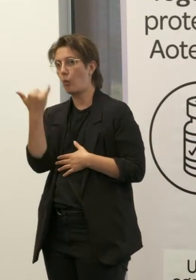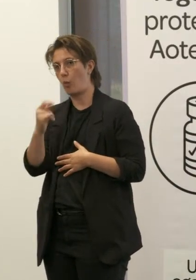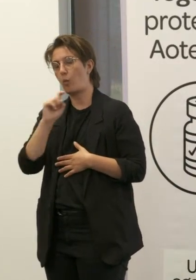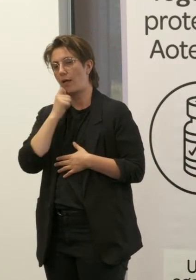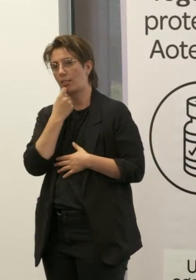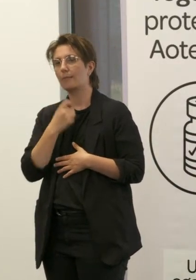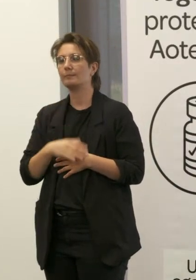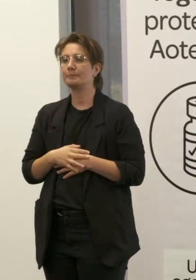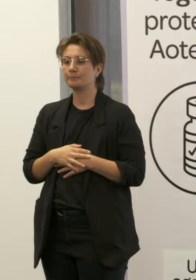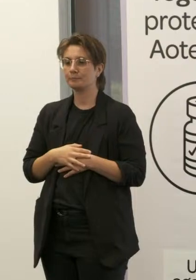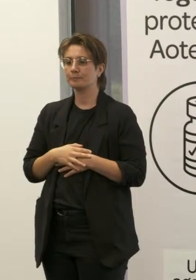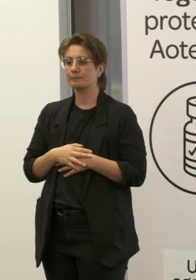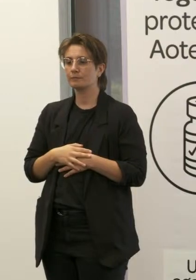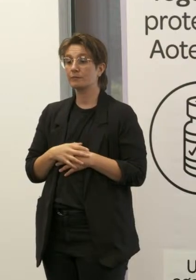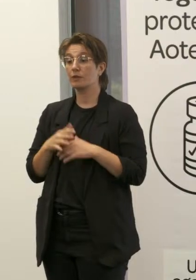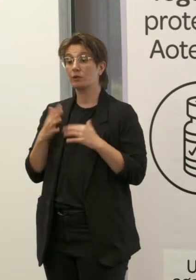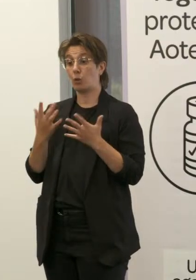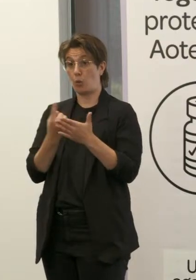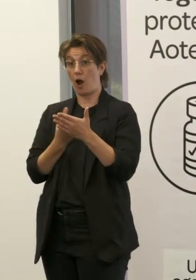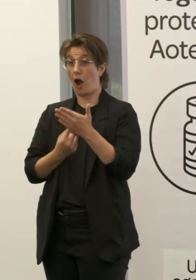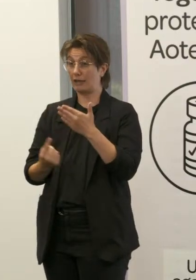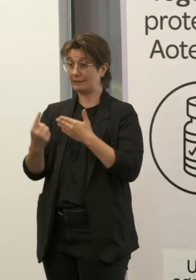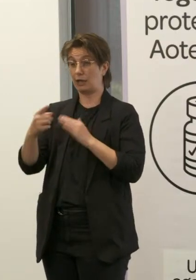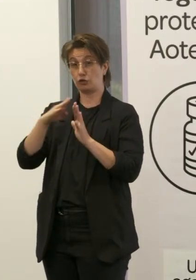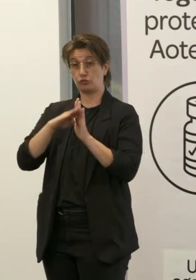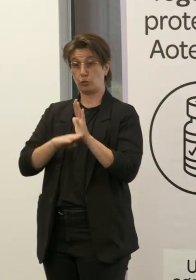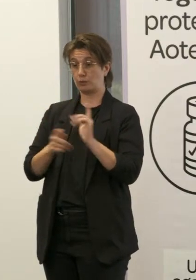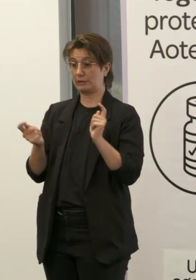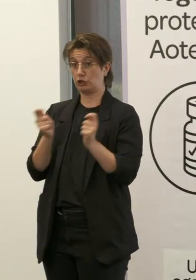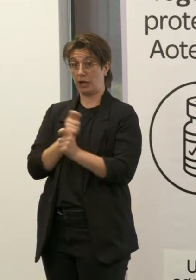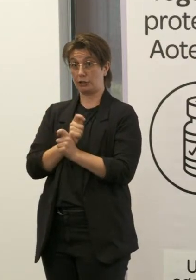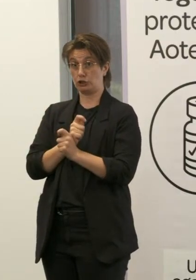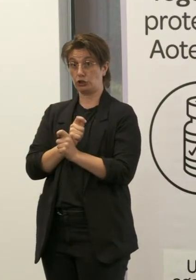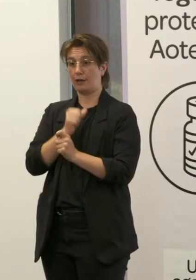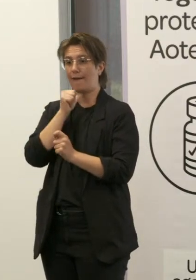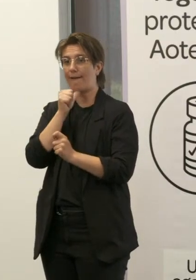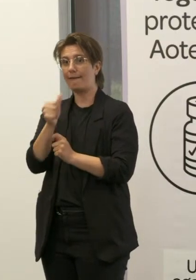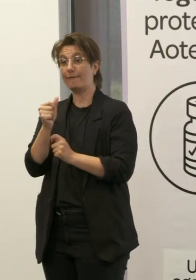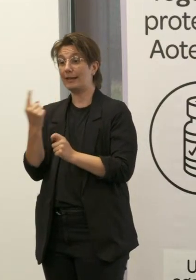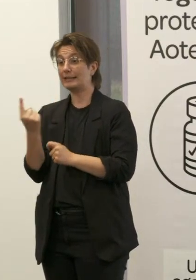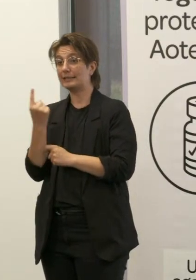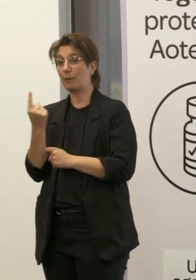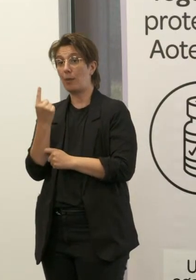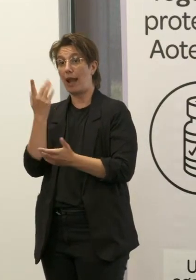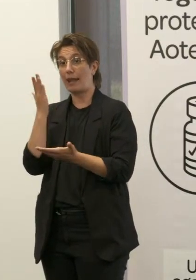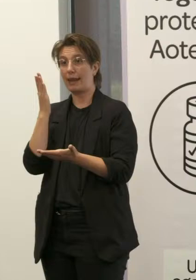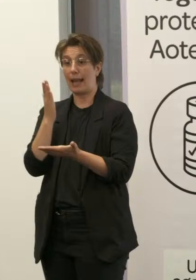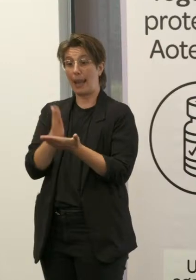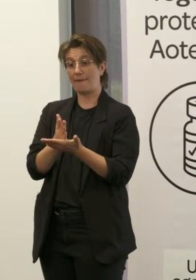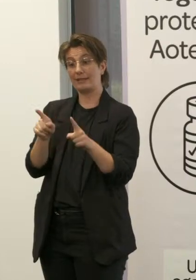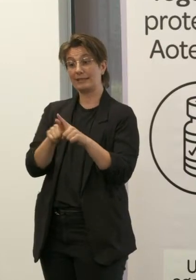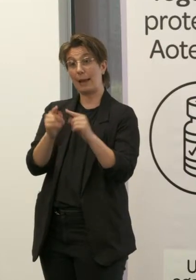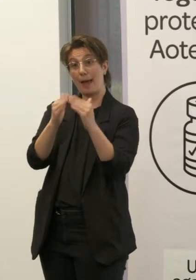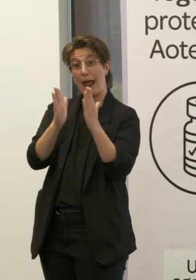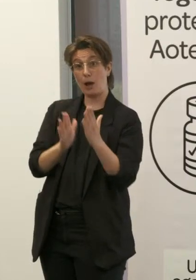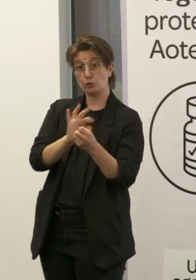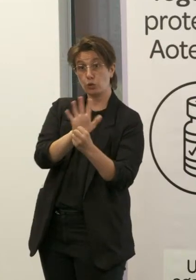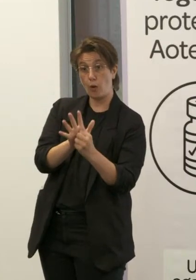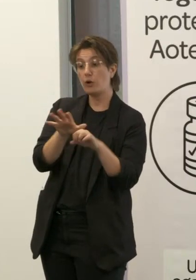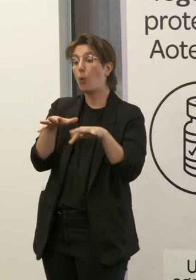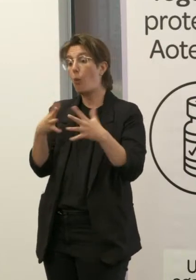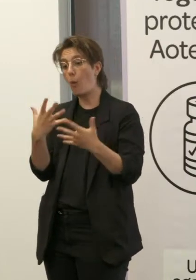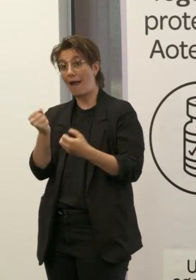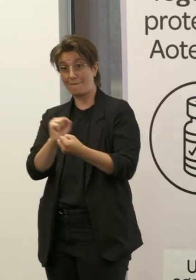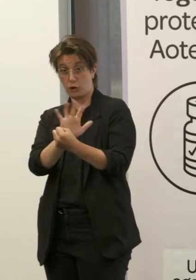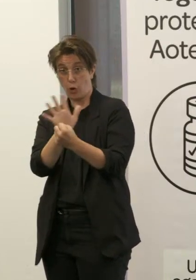household contacts. They will now only need to isolate for 10 days. And the 10 days starts the same time